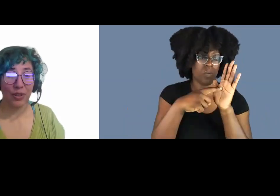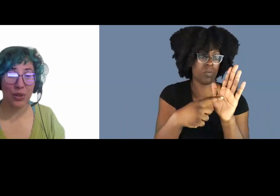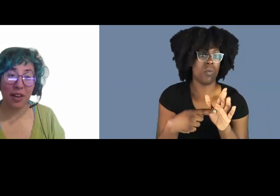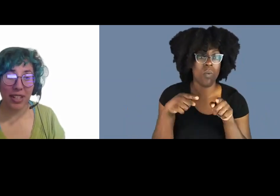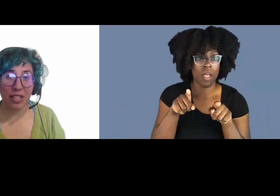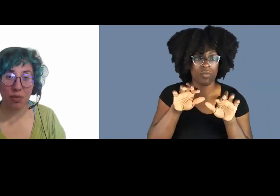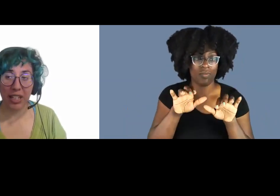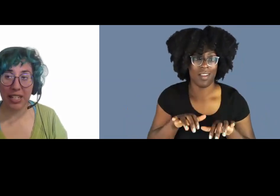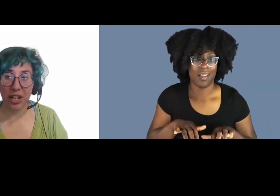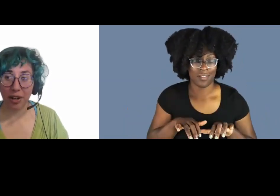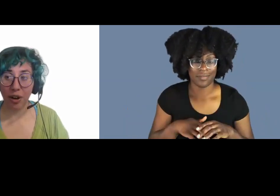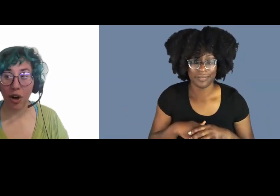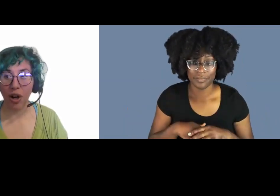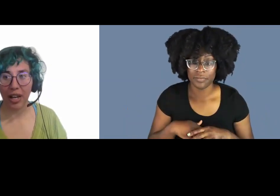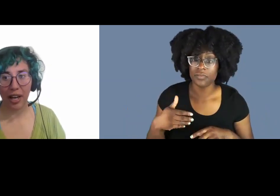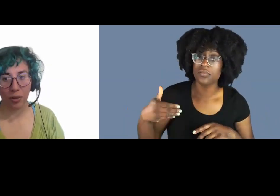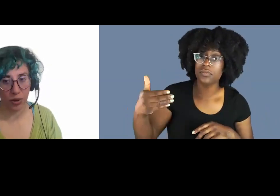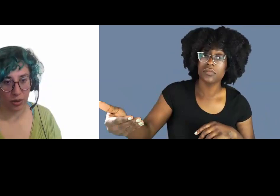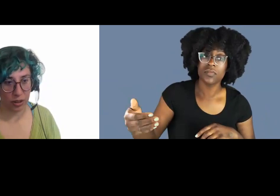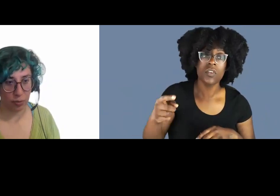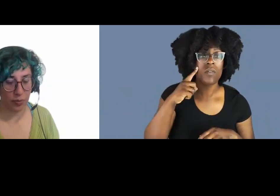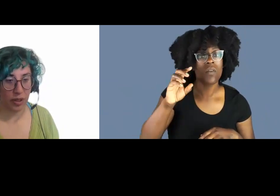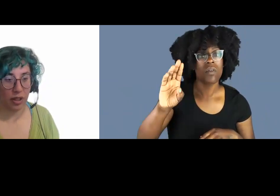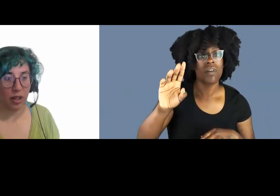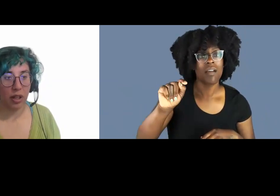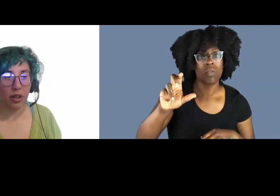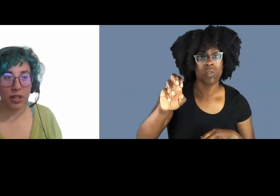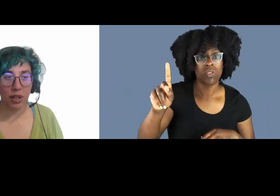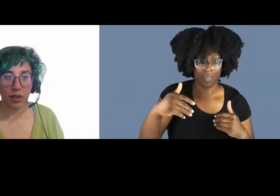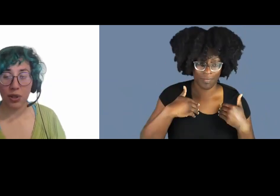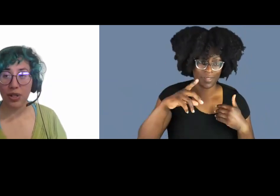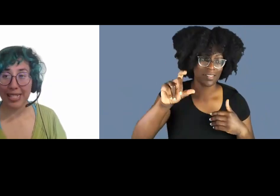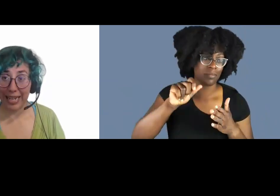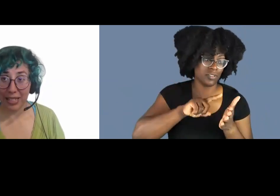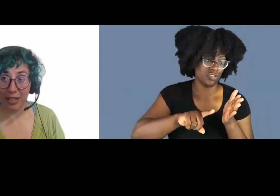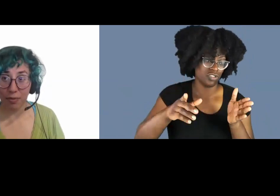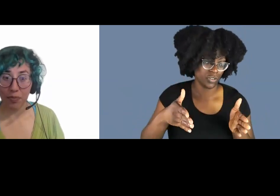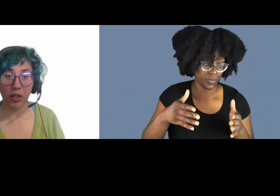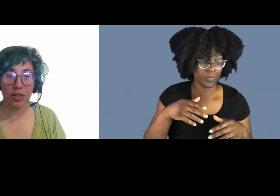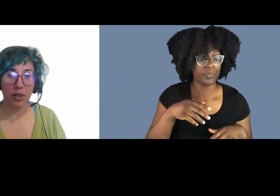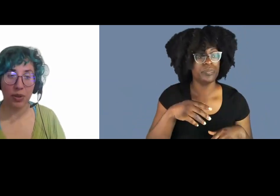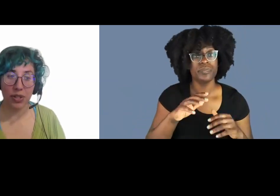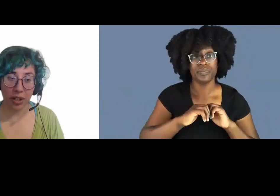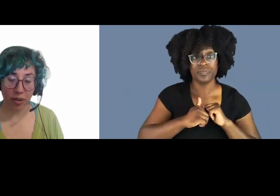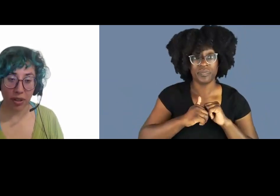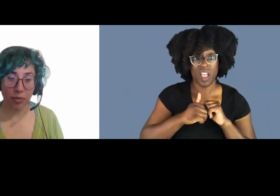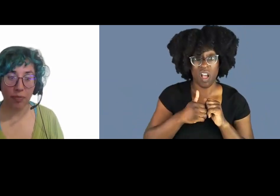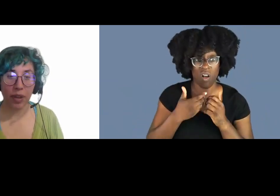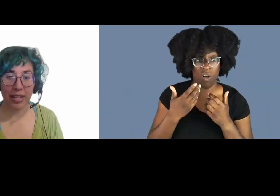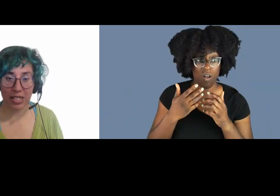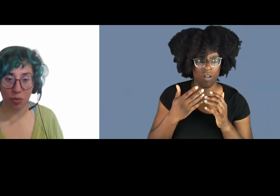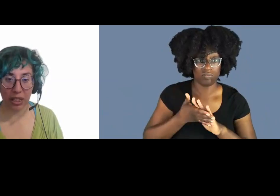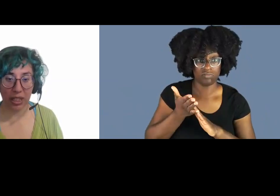So you do have an accessibility checker on Outlook. You need to go to your settings. You need to go to